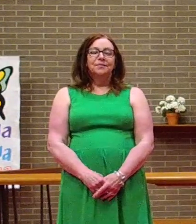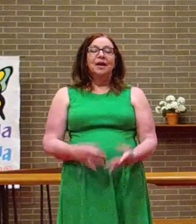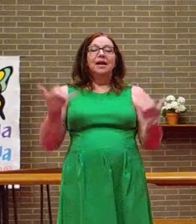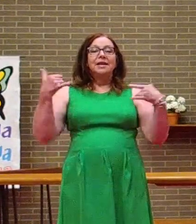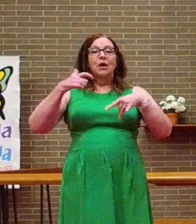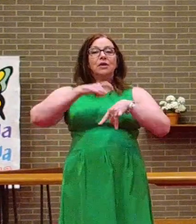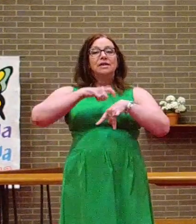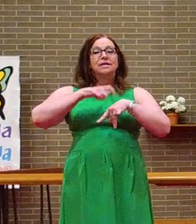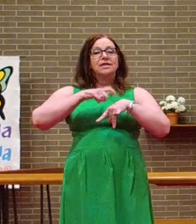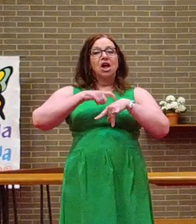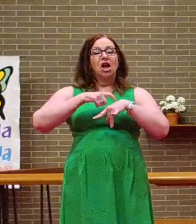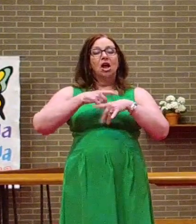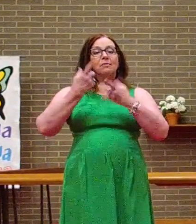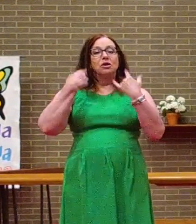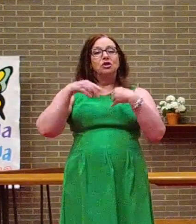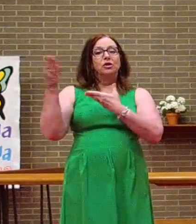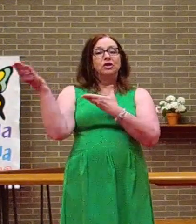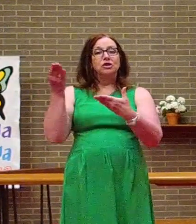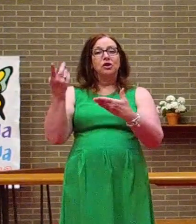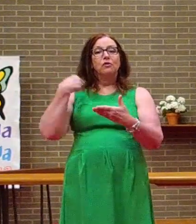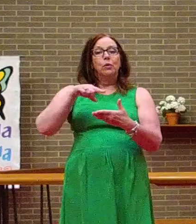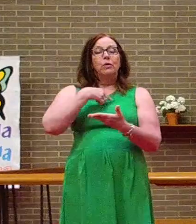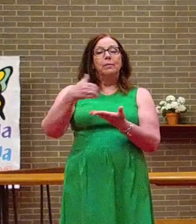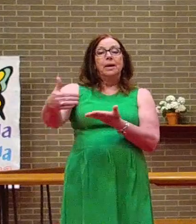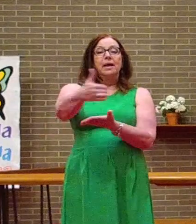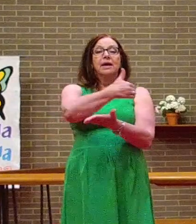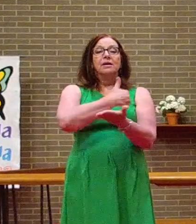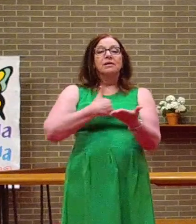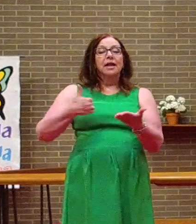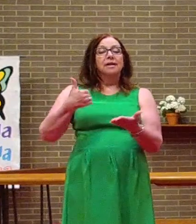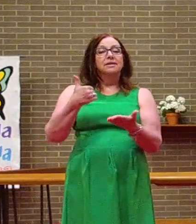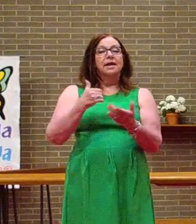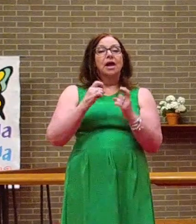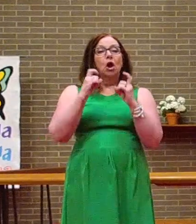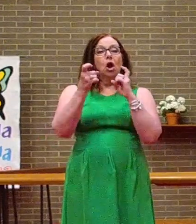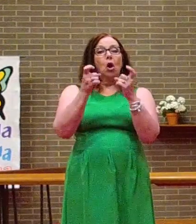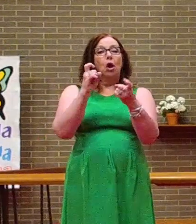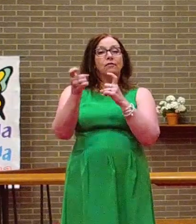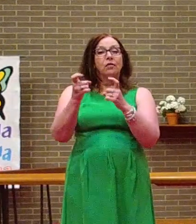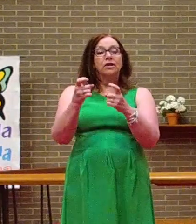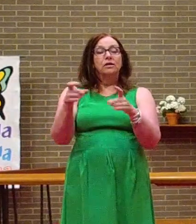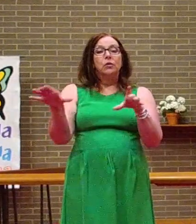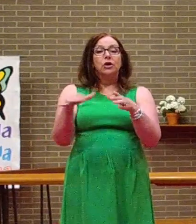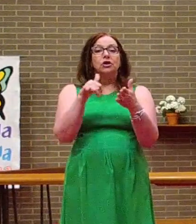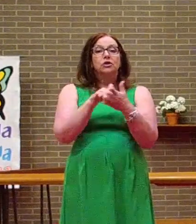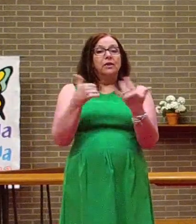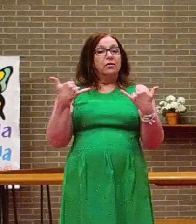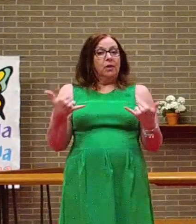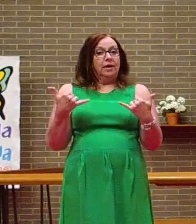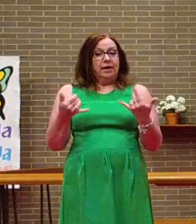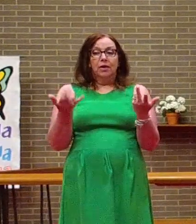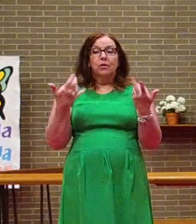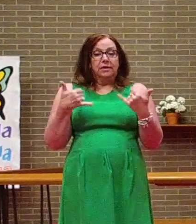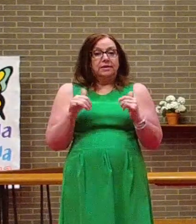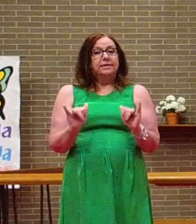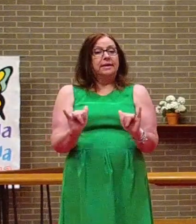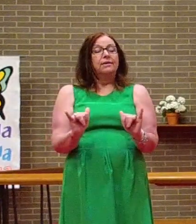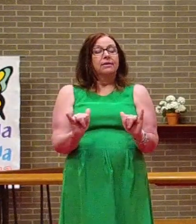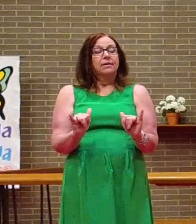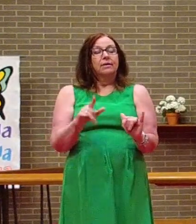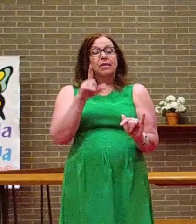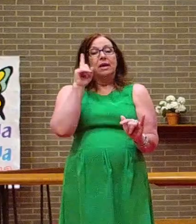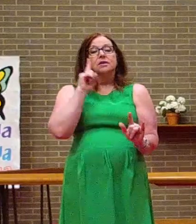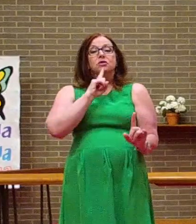this point in the service, we would be collecting our offering, and we can do that right now still, as it is a